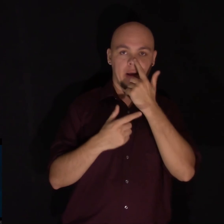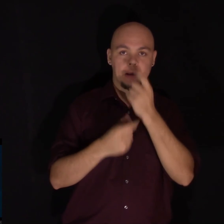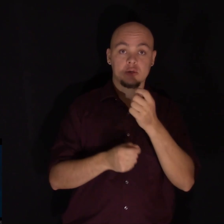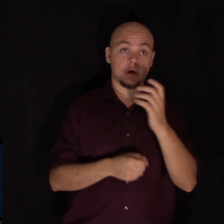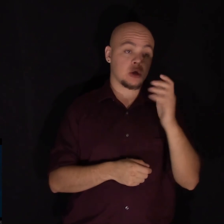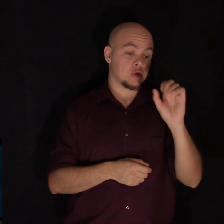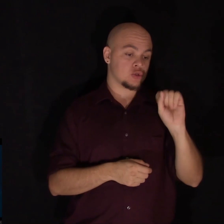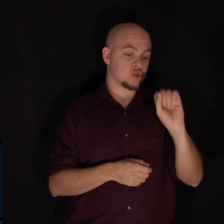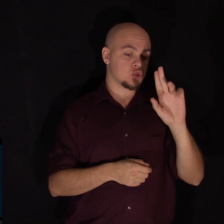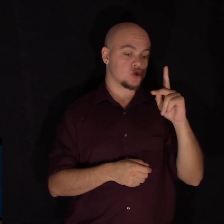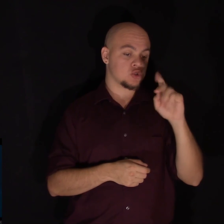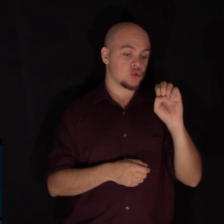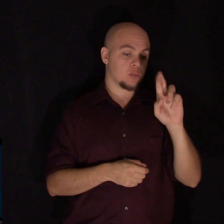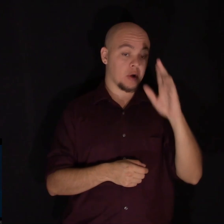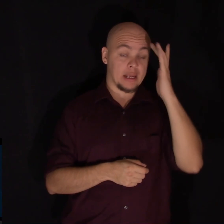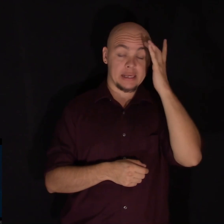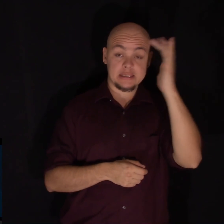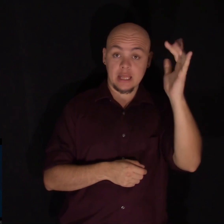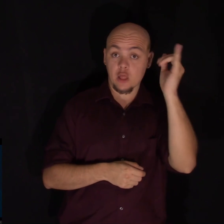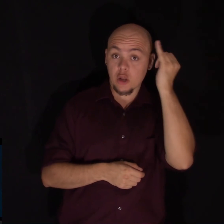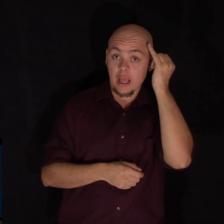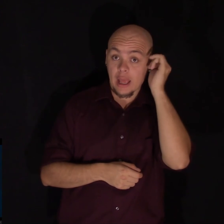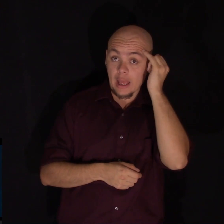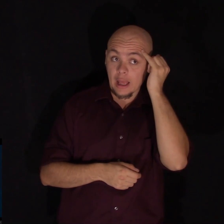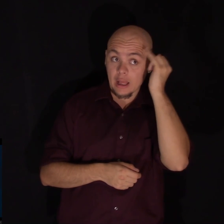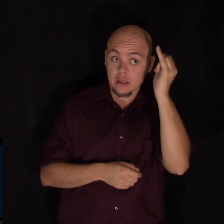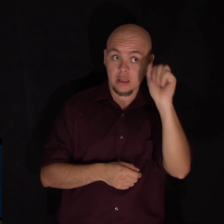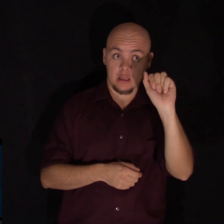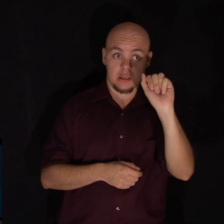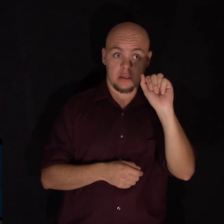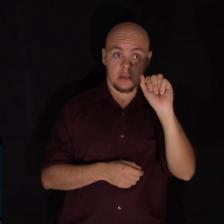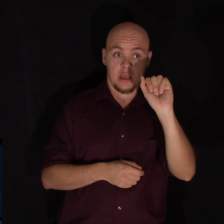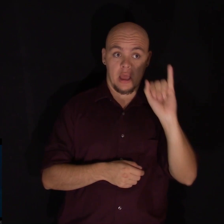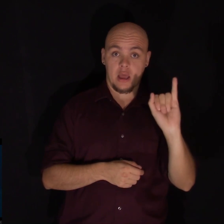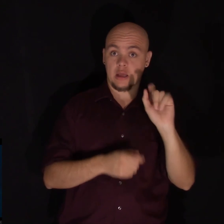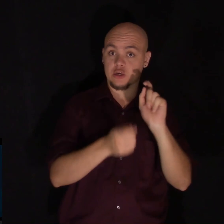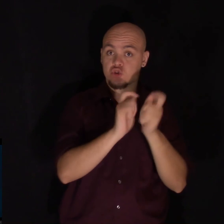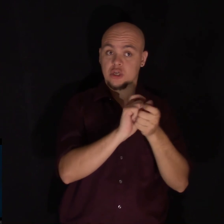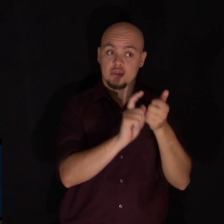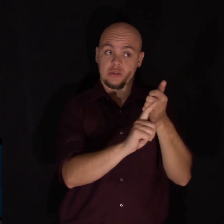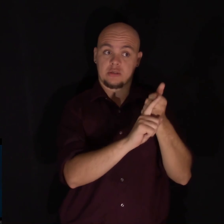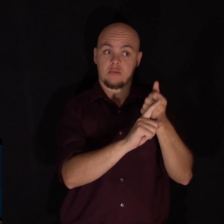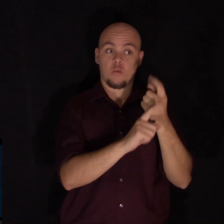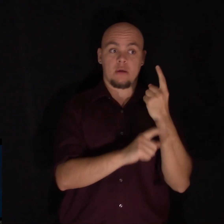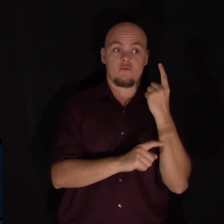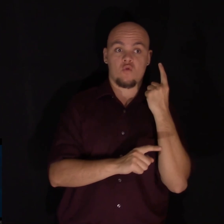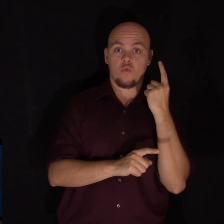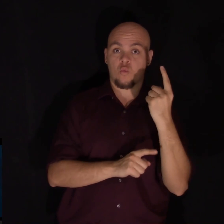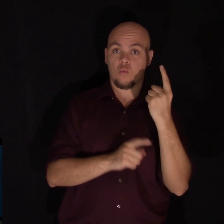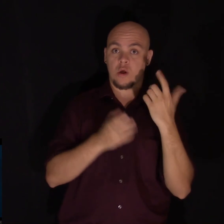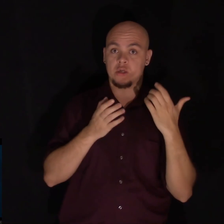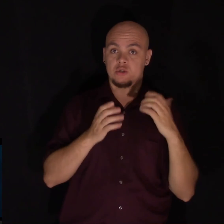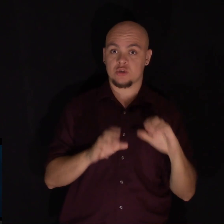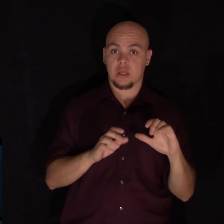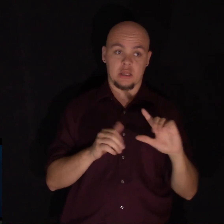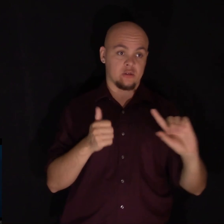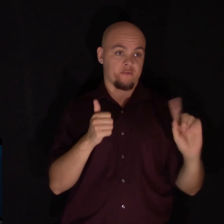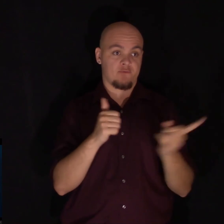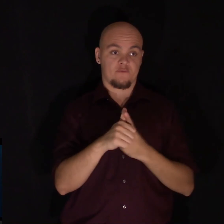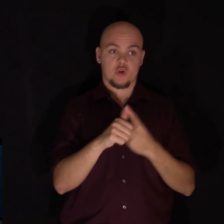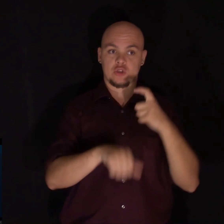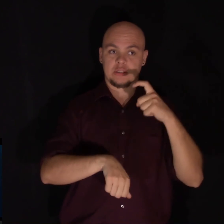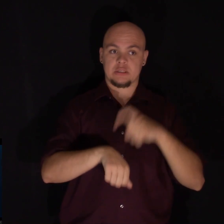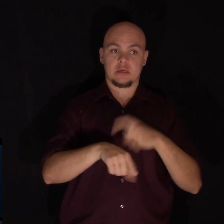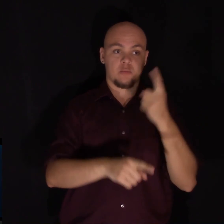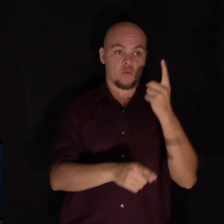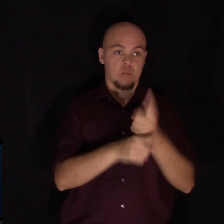superintelligent AI that can make changes to itself, it seems that we only have one chance to get the initial conditions right.